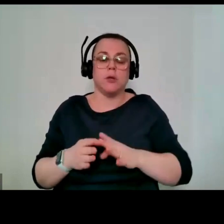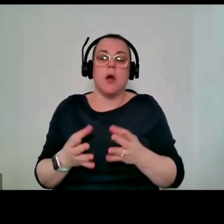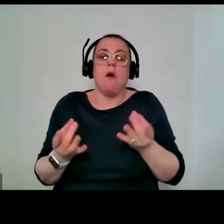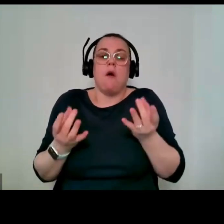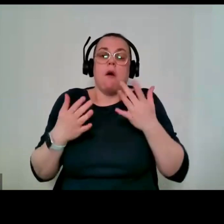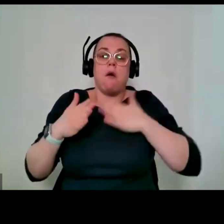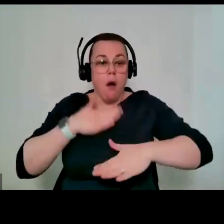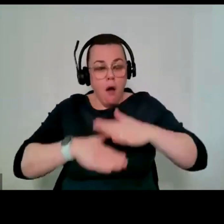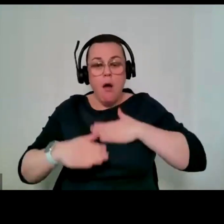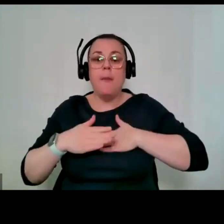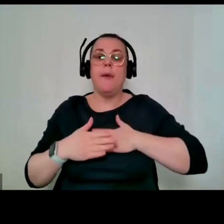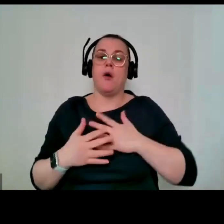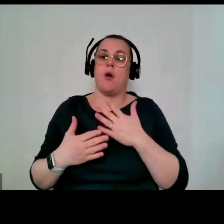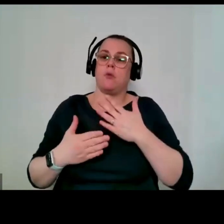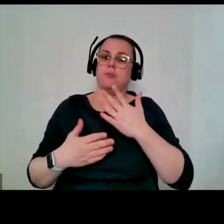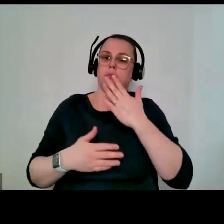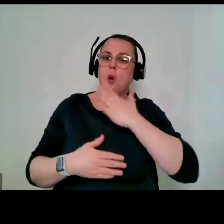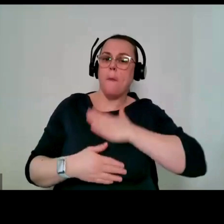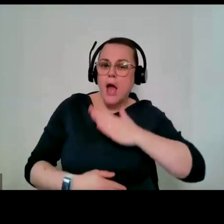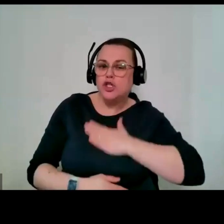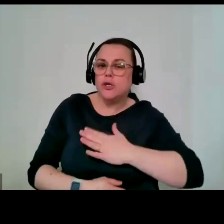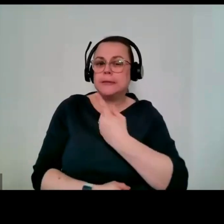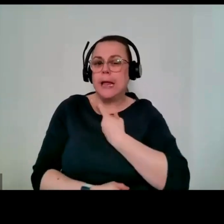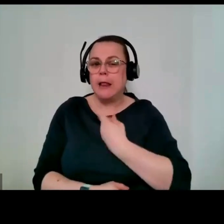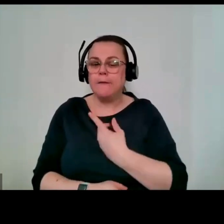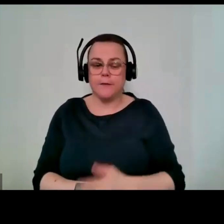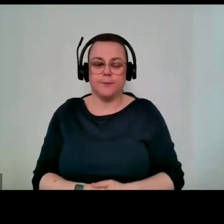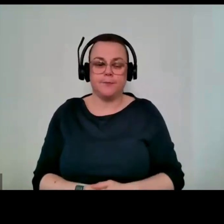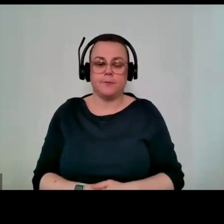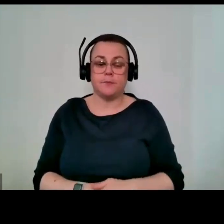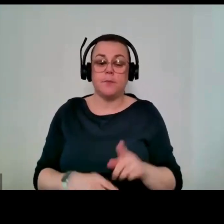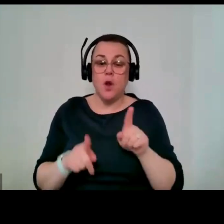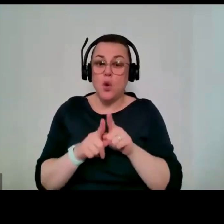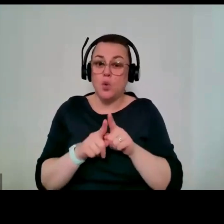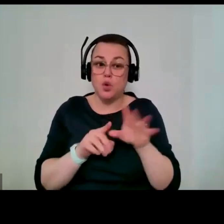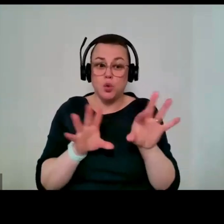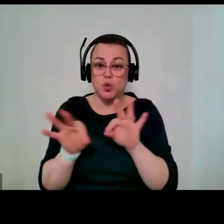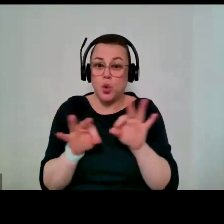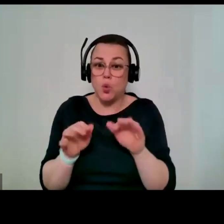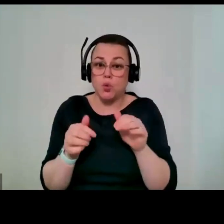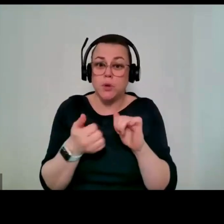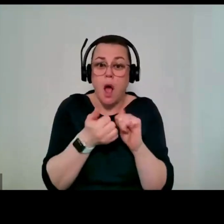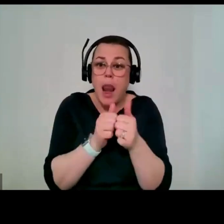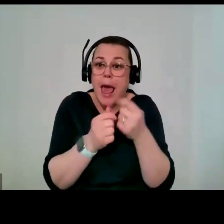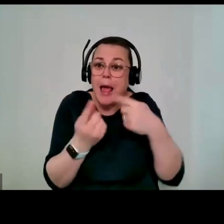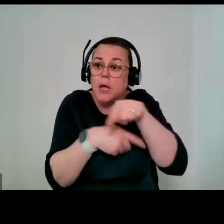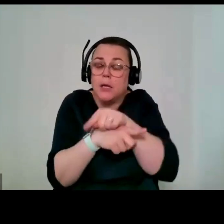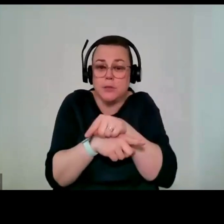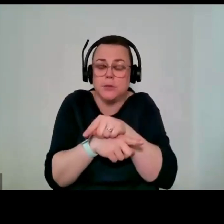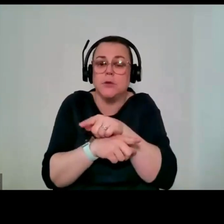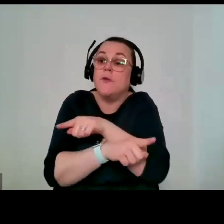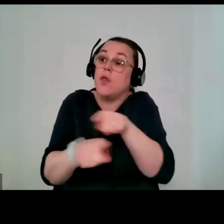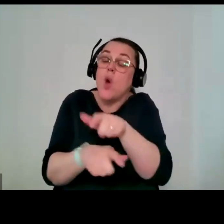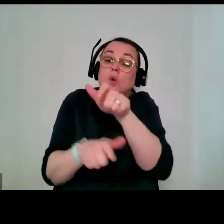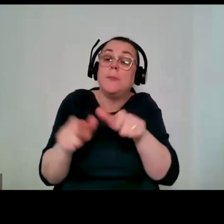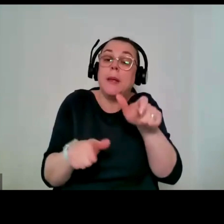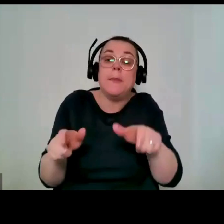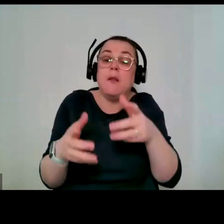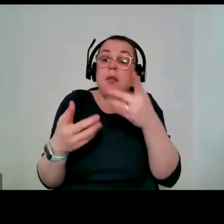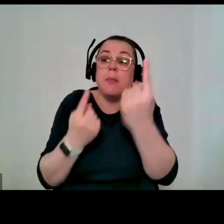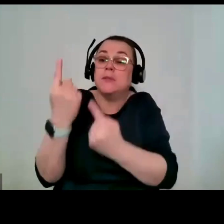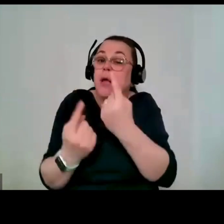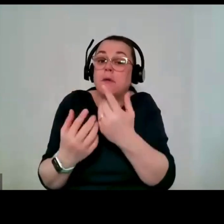myself. And then finally, I chose my allies, people who don't necessarily have a